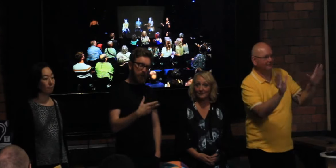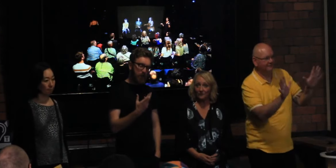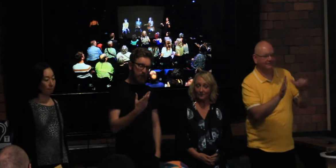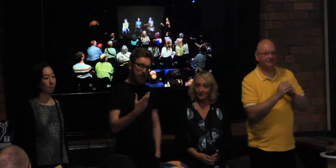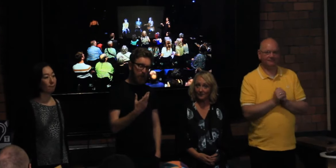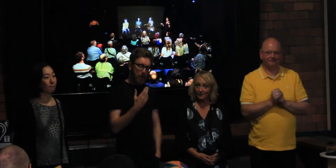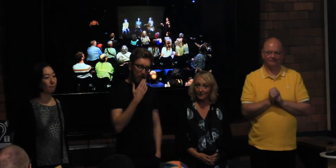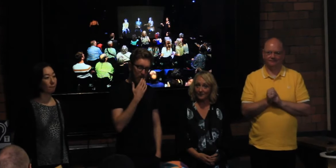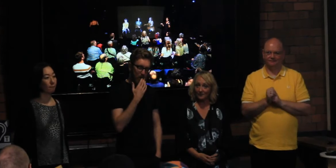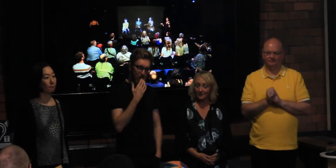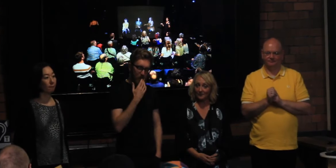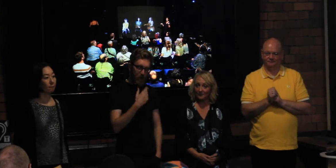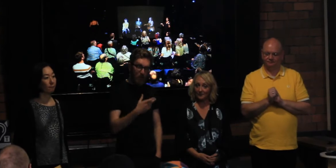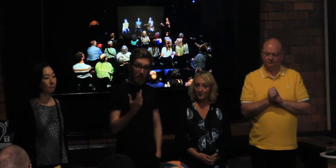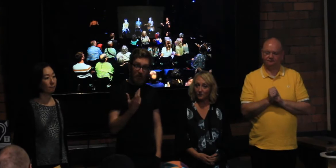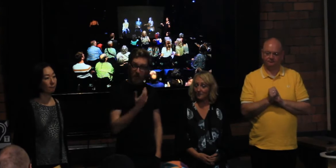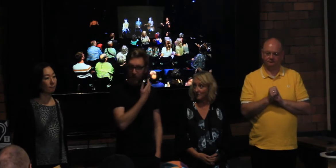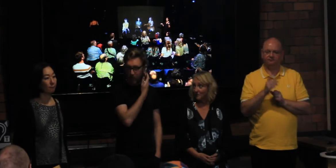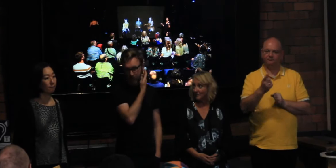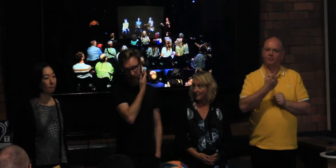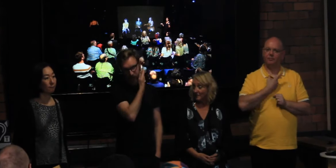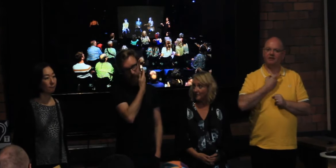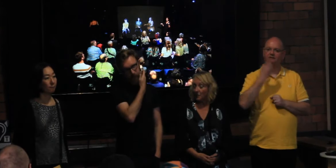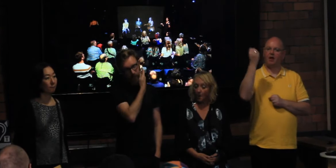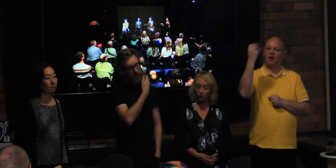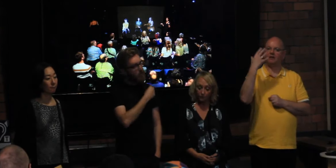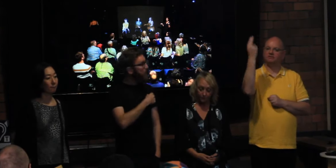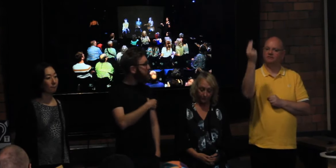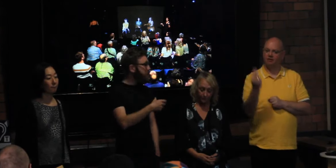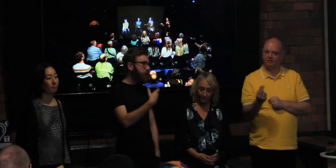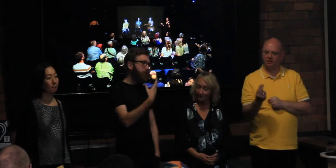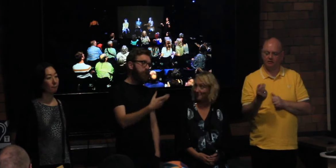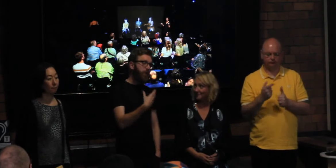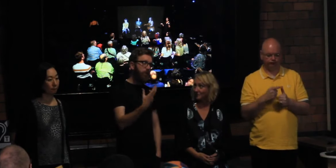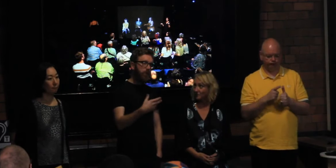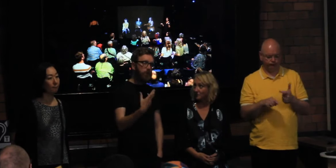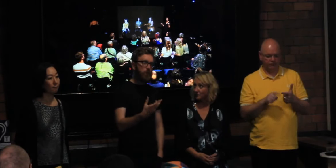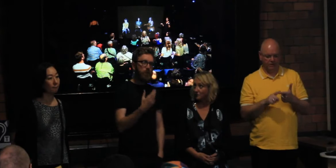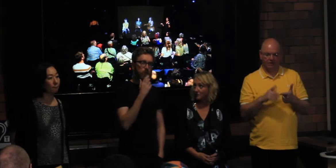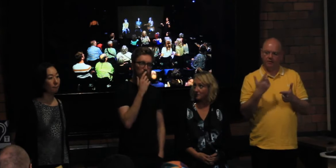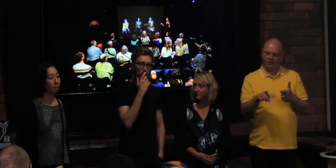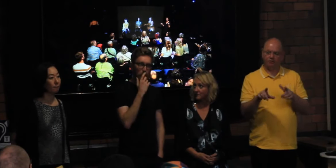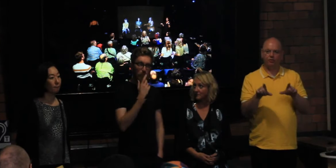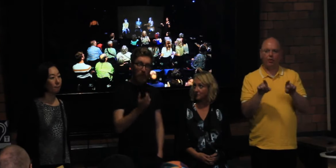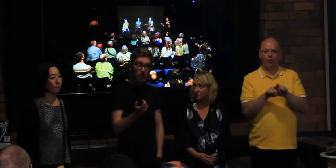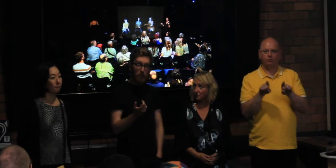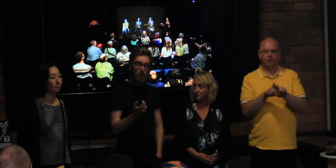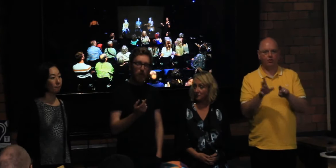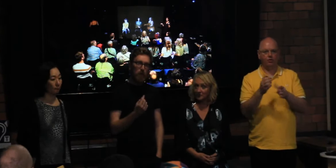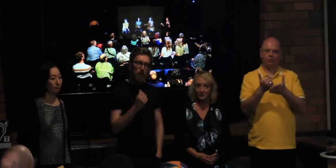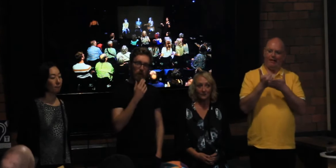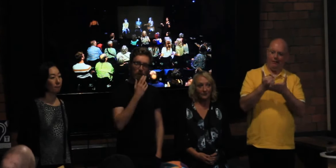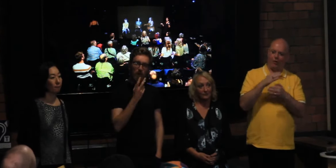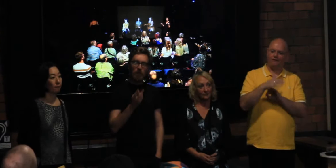As the guy said, I'm a lighting designer. I have a hand in the kind of design and sort of systems of the projection as